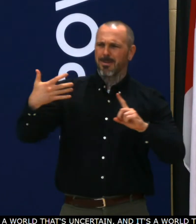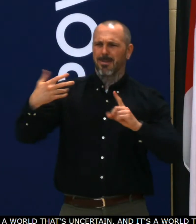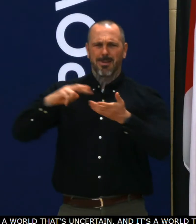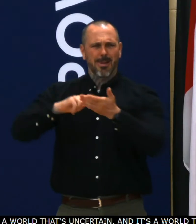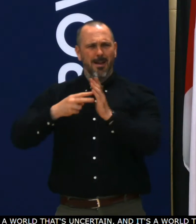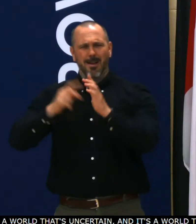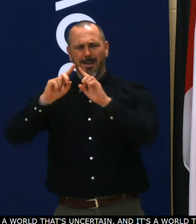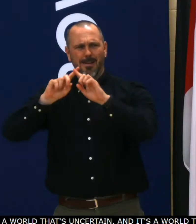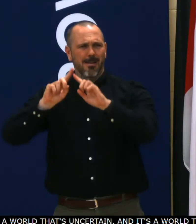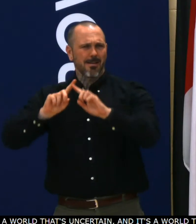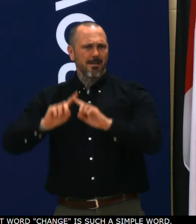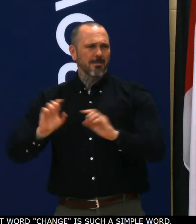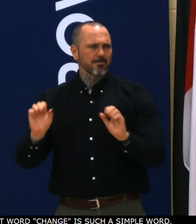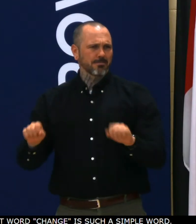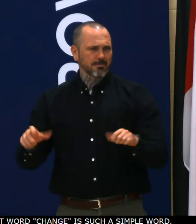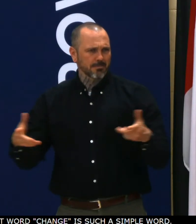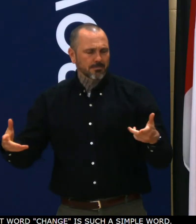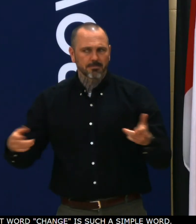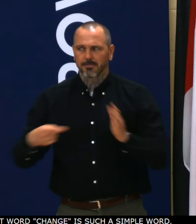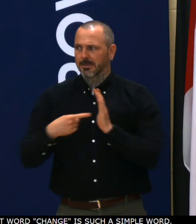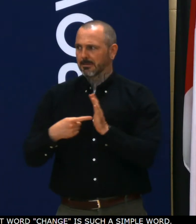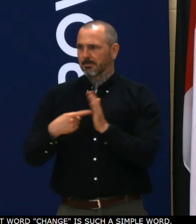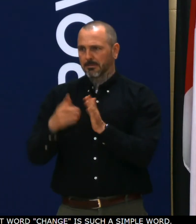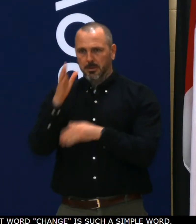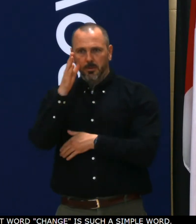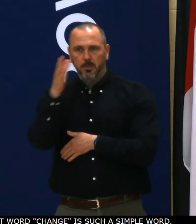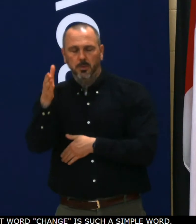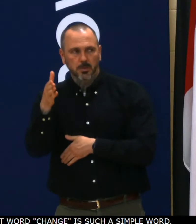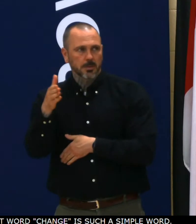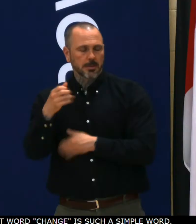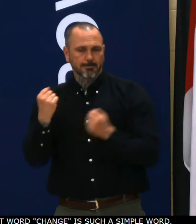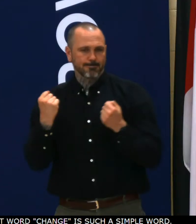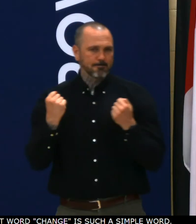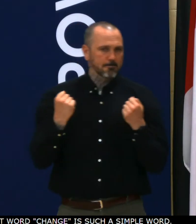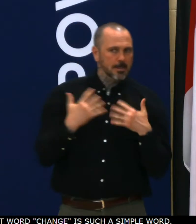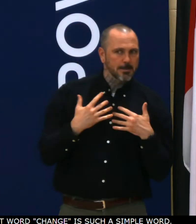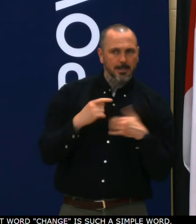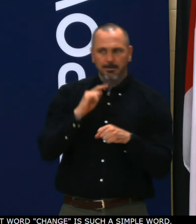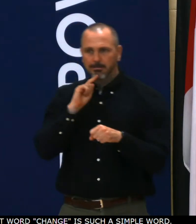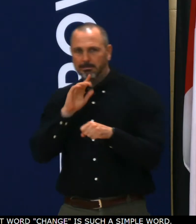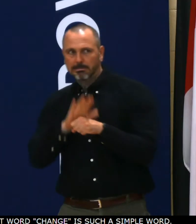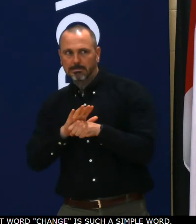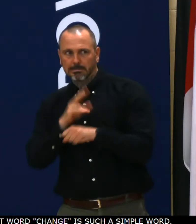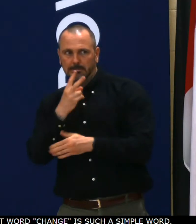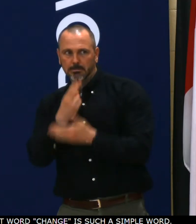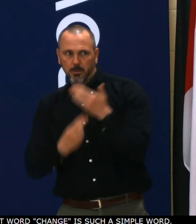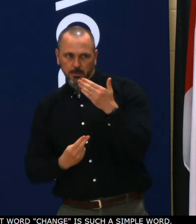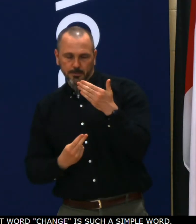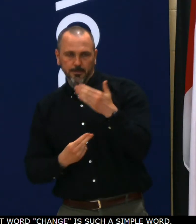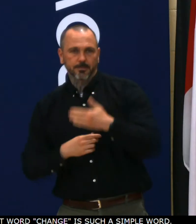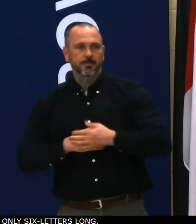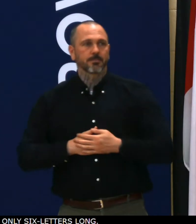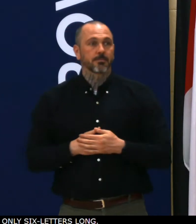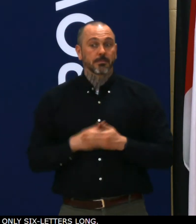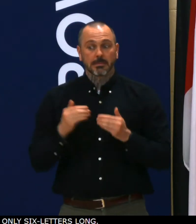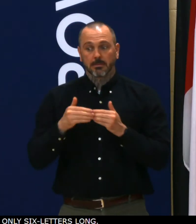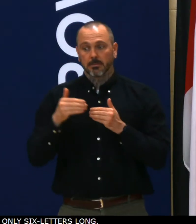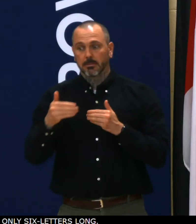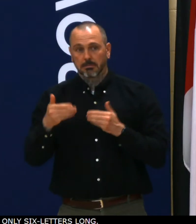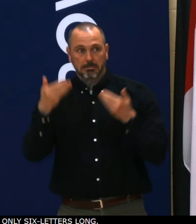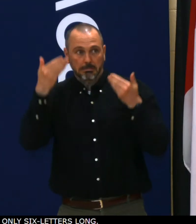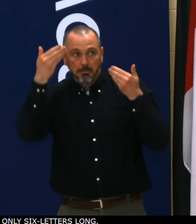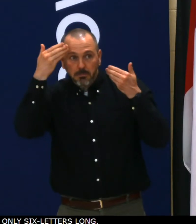and the promise of our brightest future. But at a time when the world feels a bit more uncertain